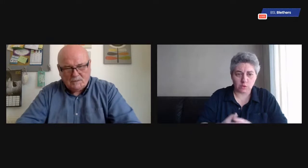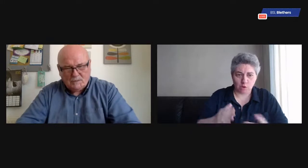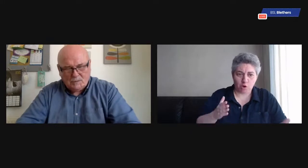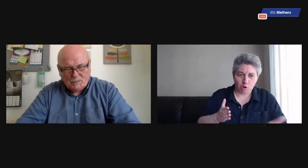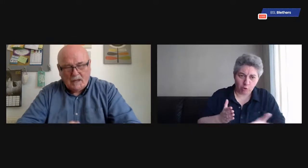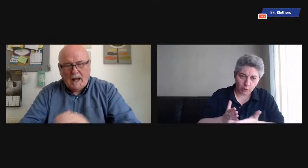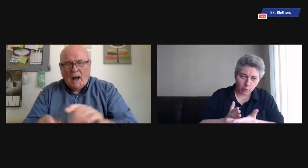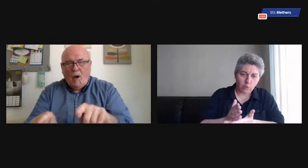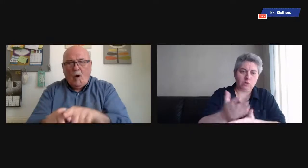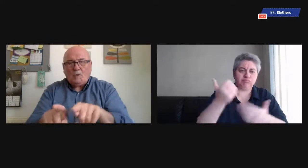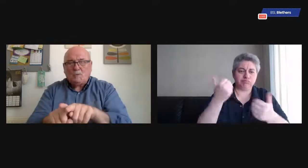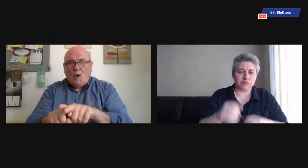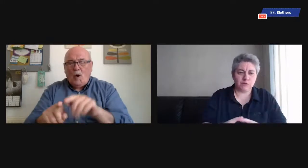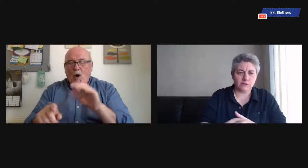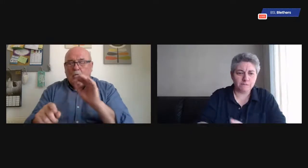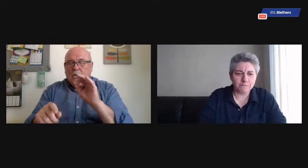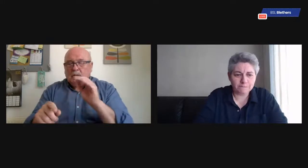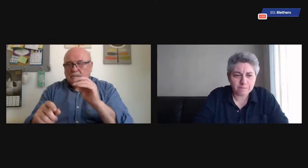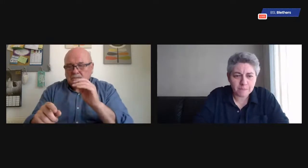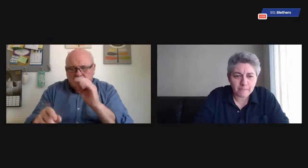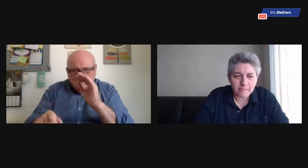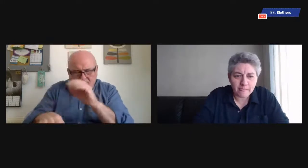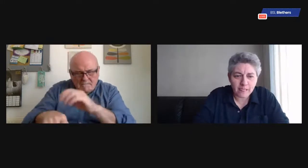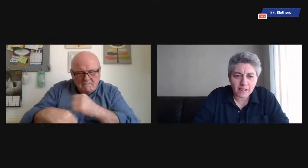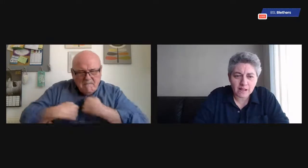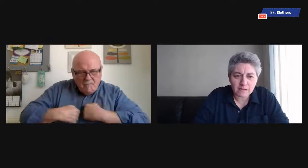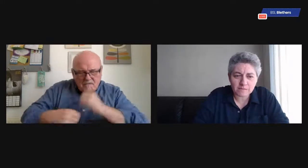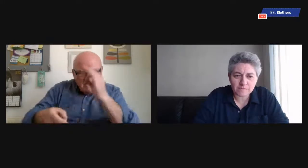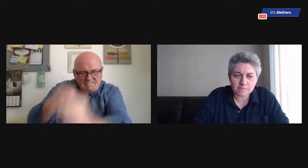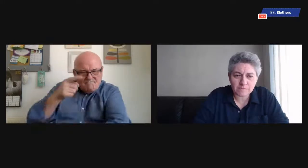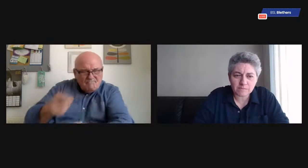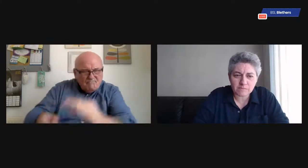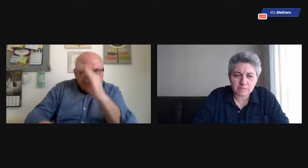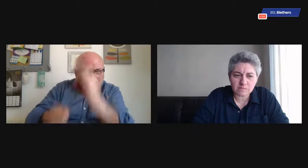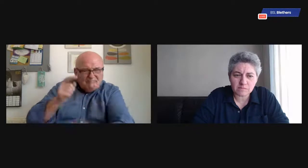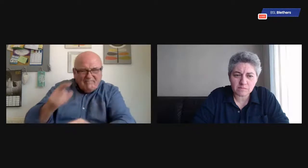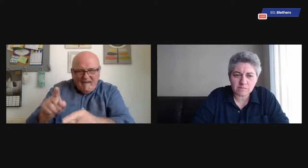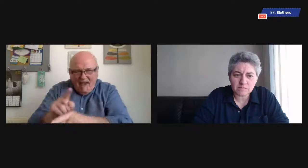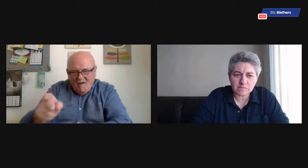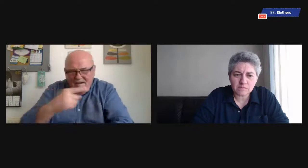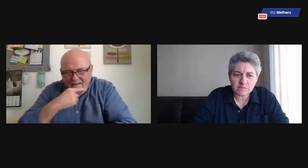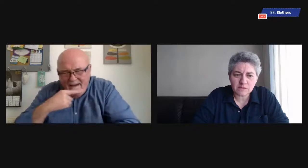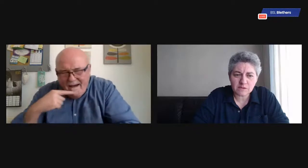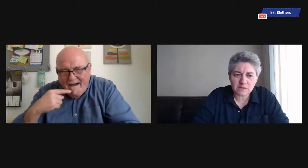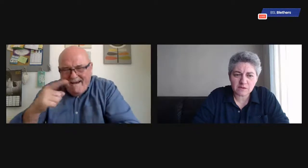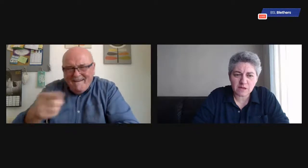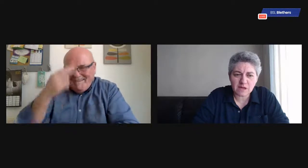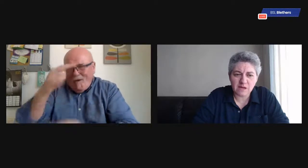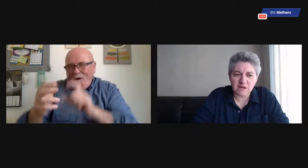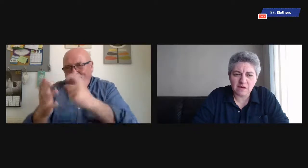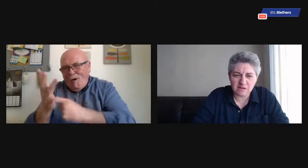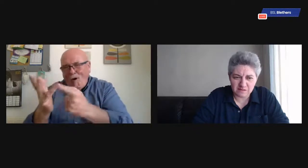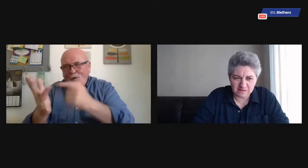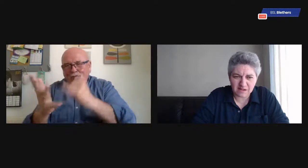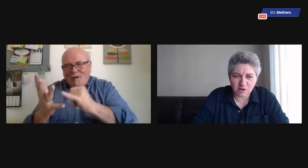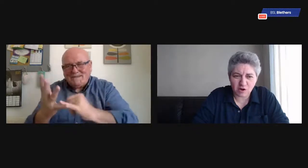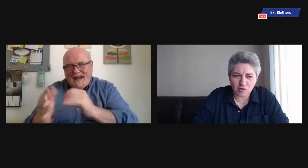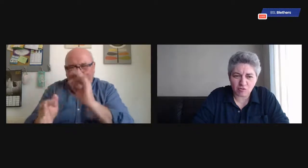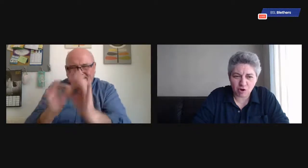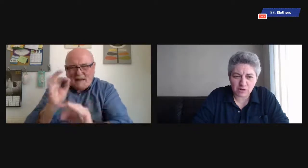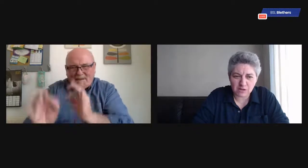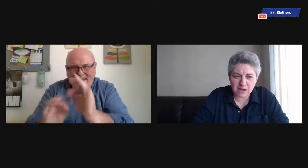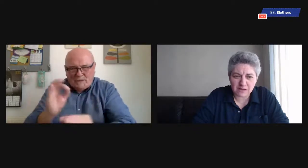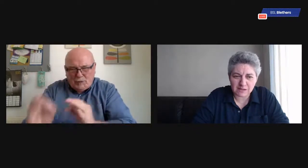months. Whoa! And that was through the whole thing. Yep. And I can never forget that the barrister